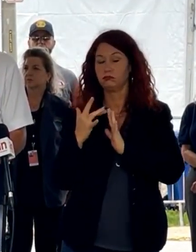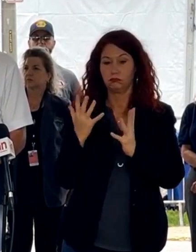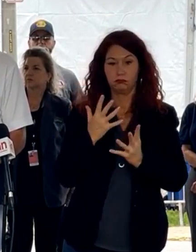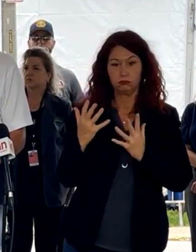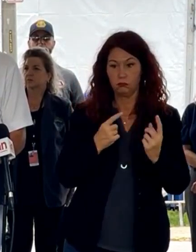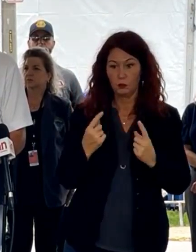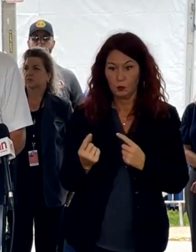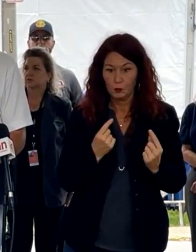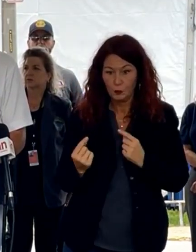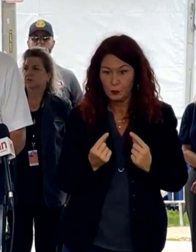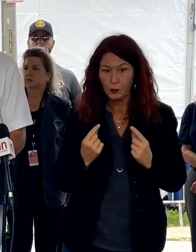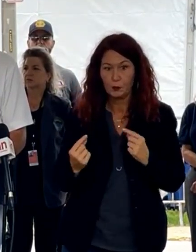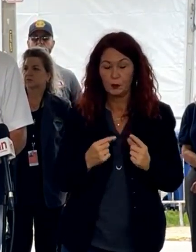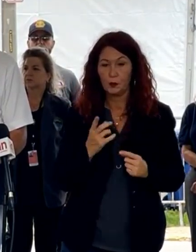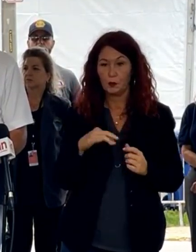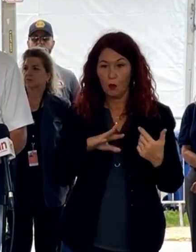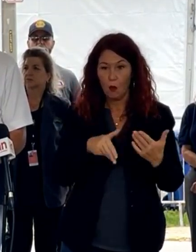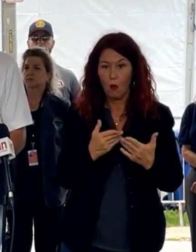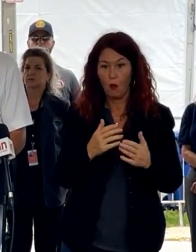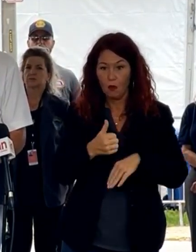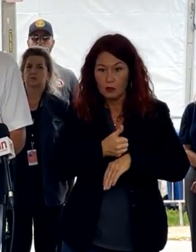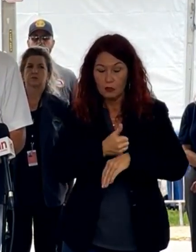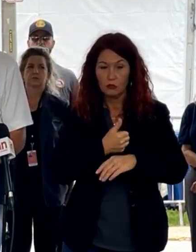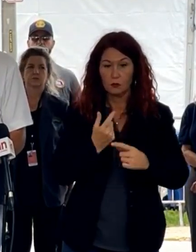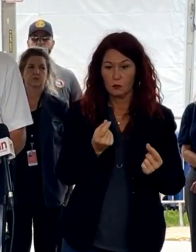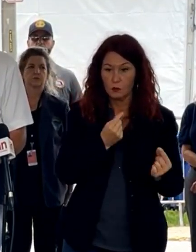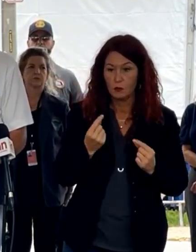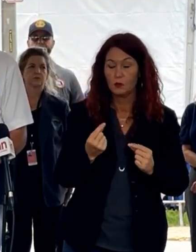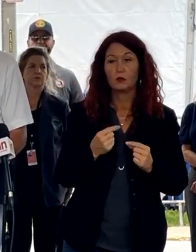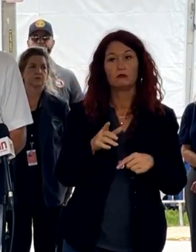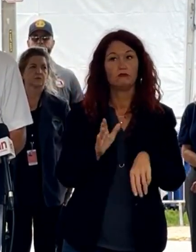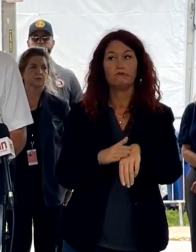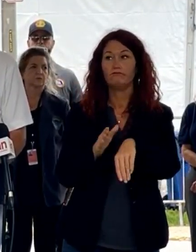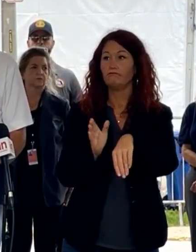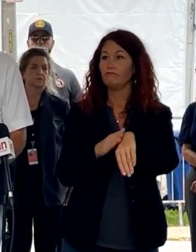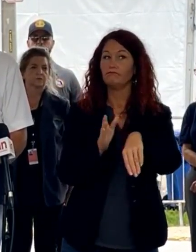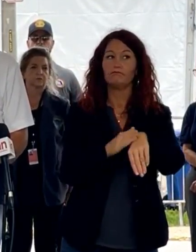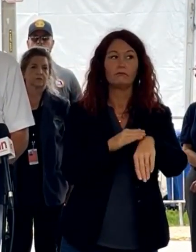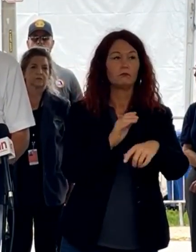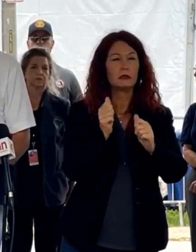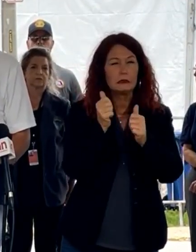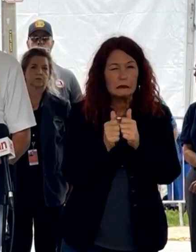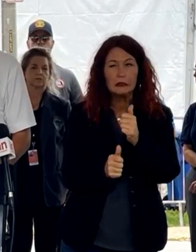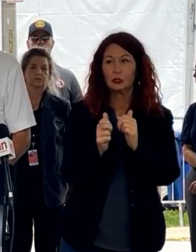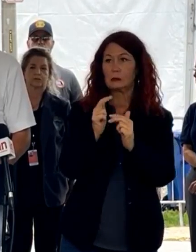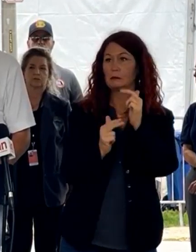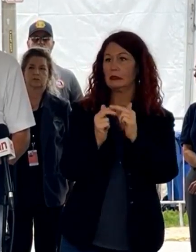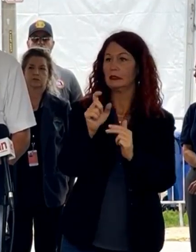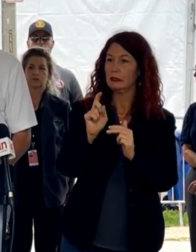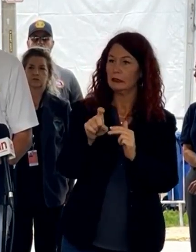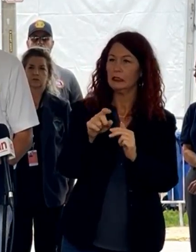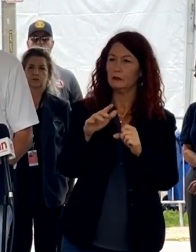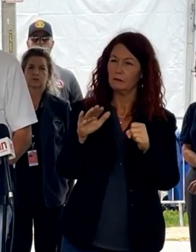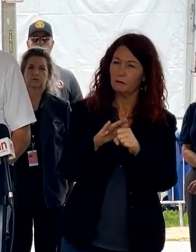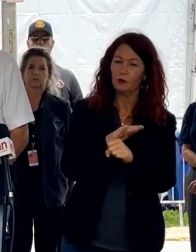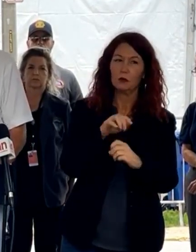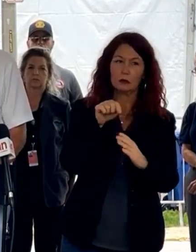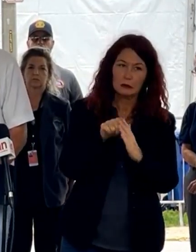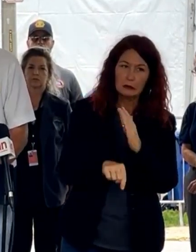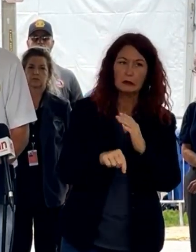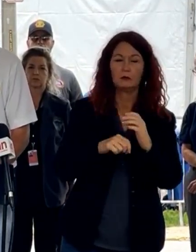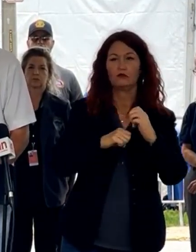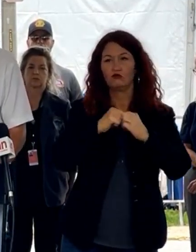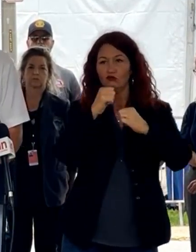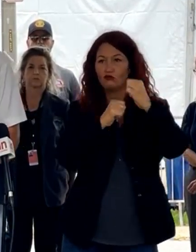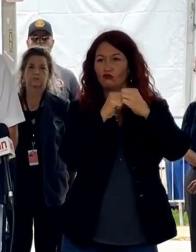full structural review of their systems. In addition, we are doing a deep dive with respect